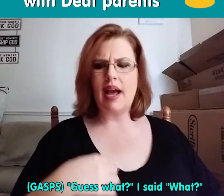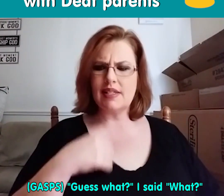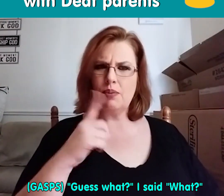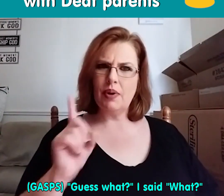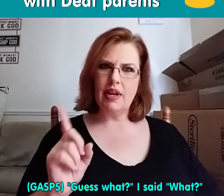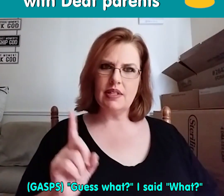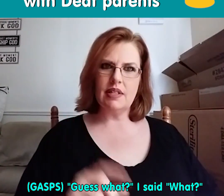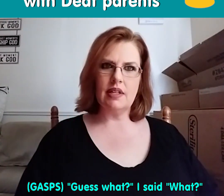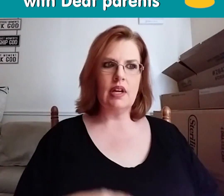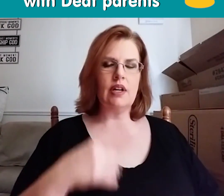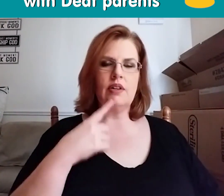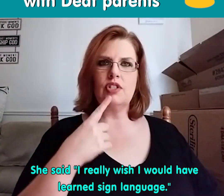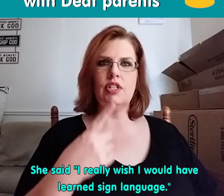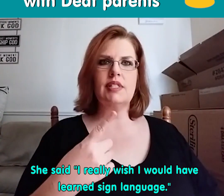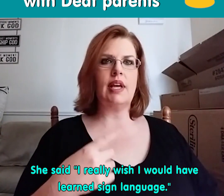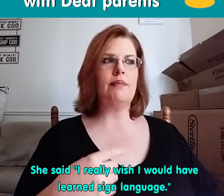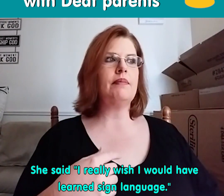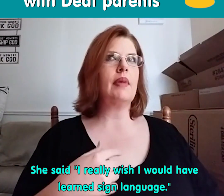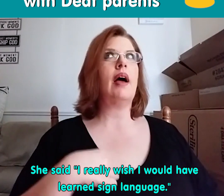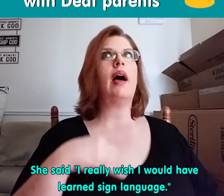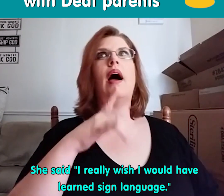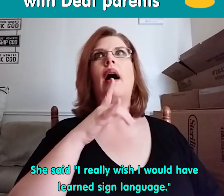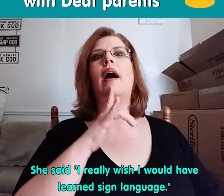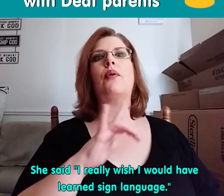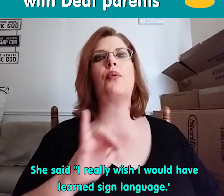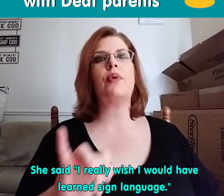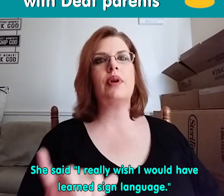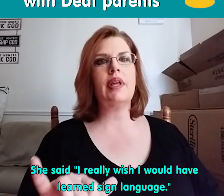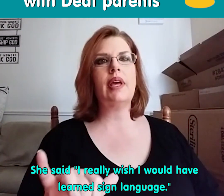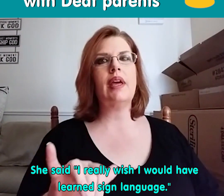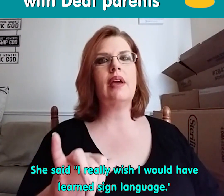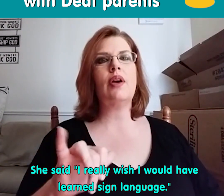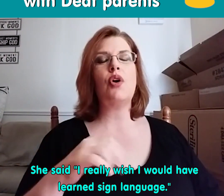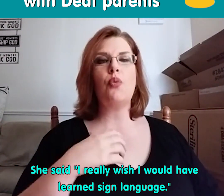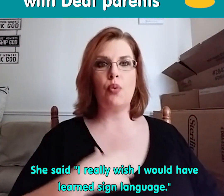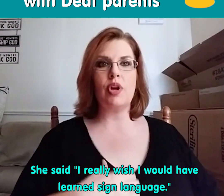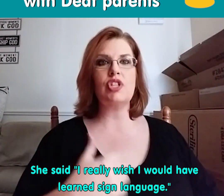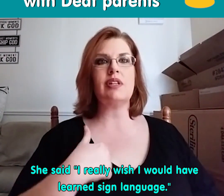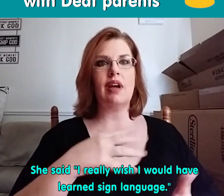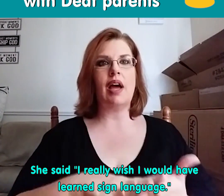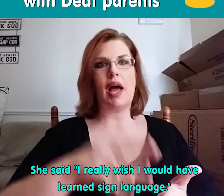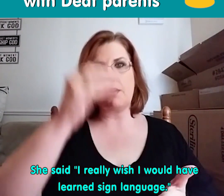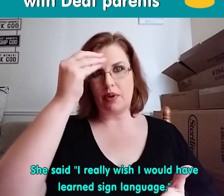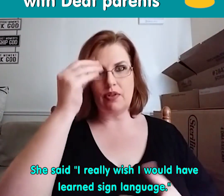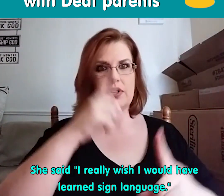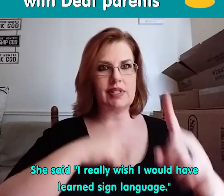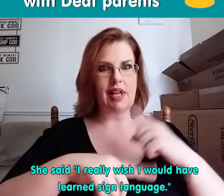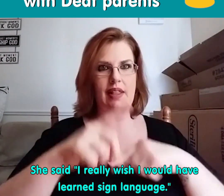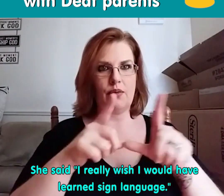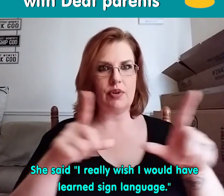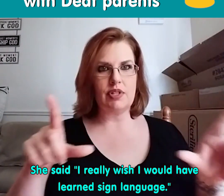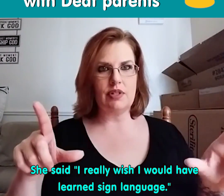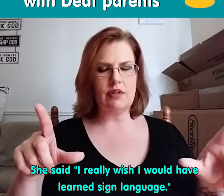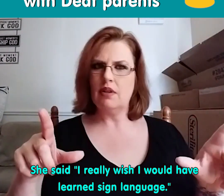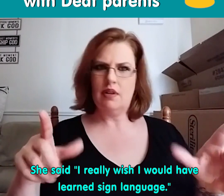But now that I'm older and I look back and I realize how blessed